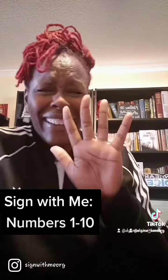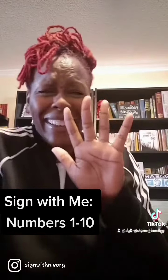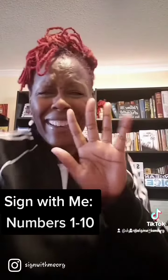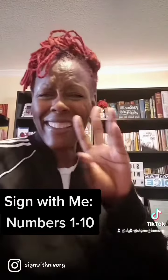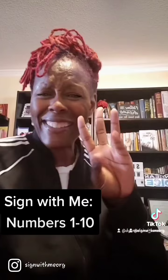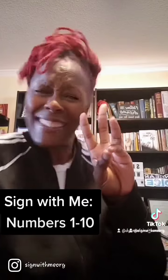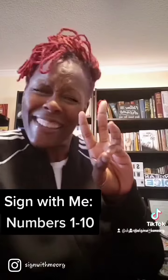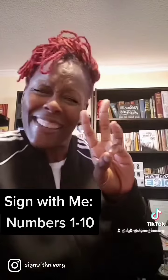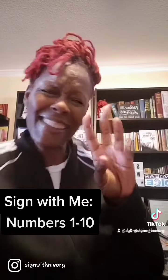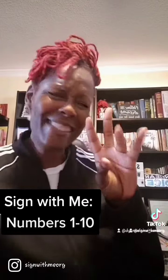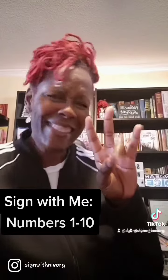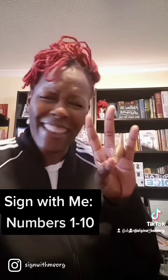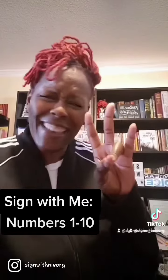five six